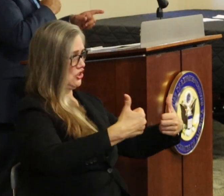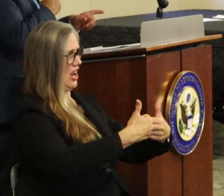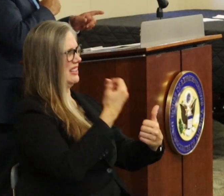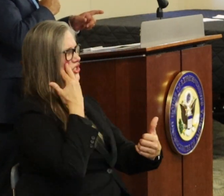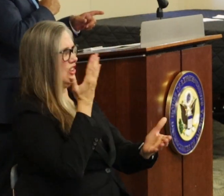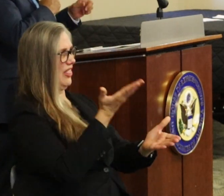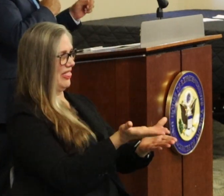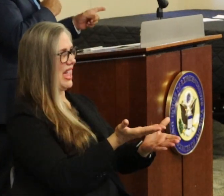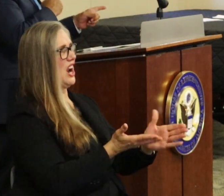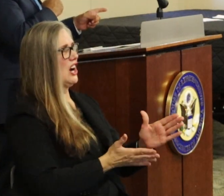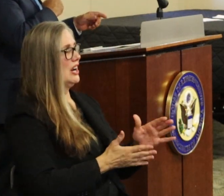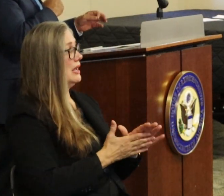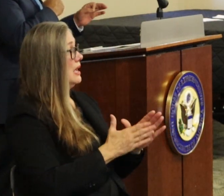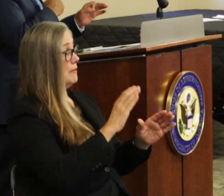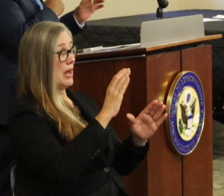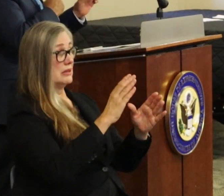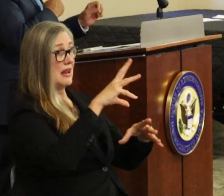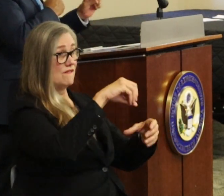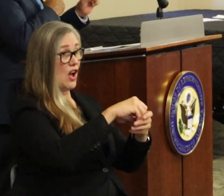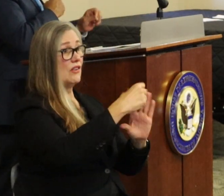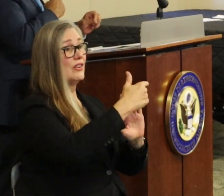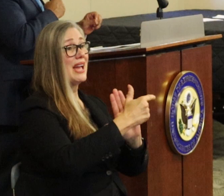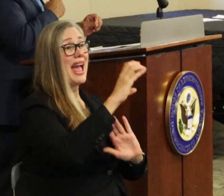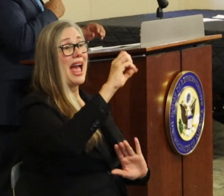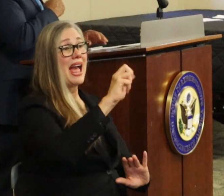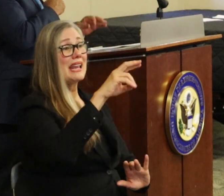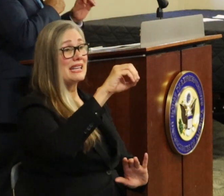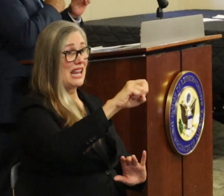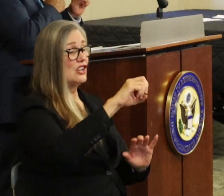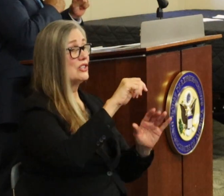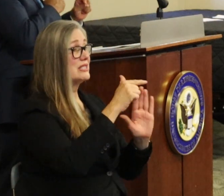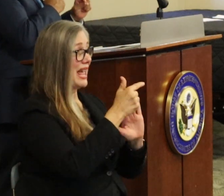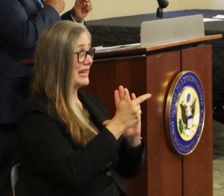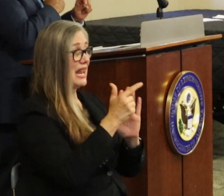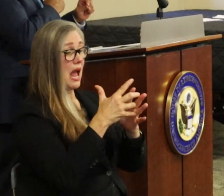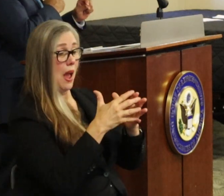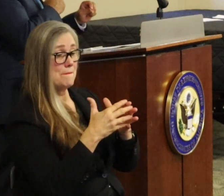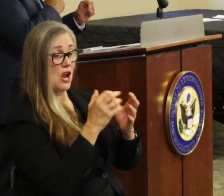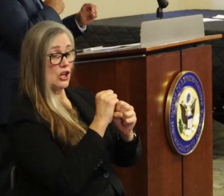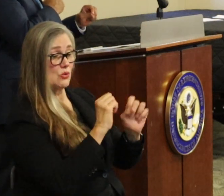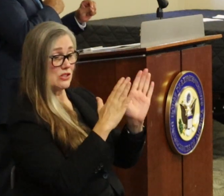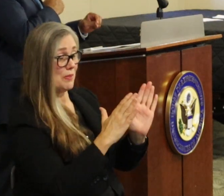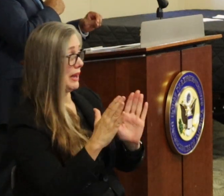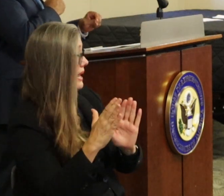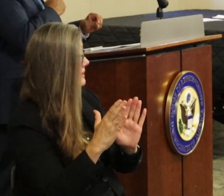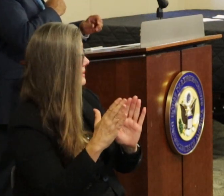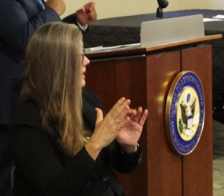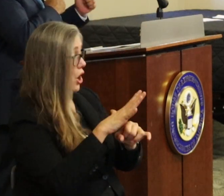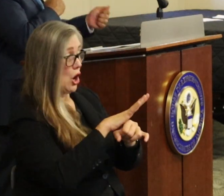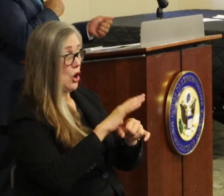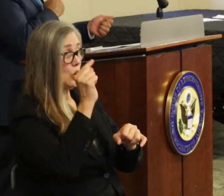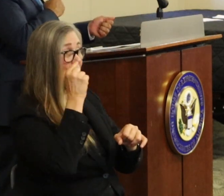say that as part of the CARES Act and the American Rescue Plan, that we provided local governments money to